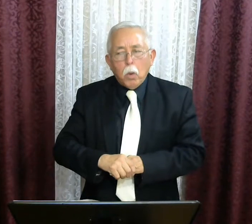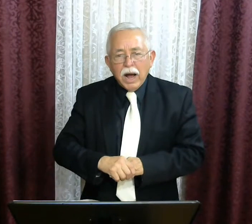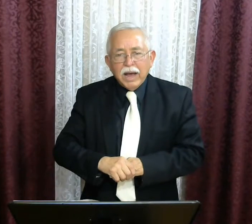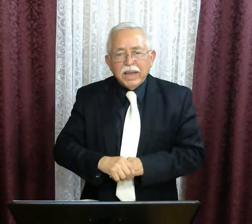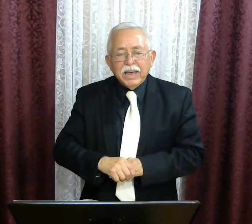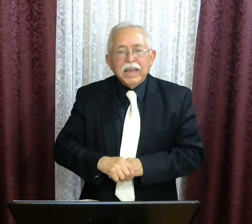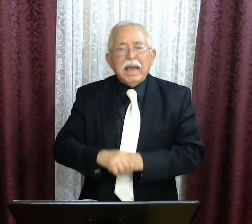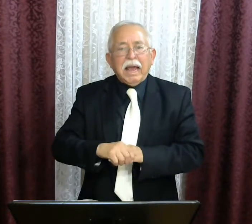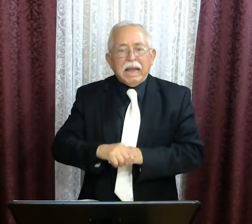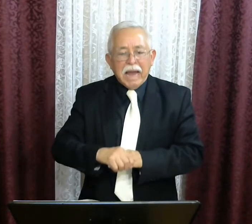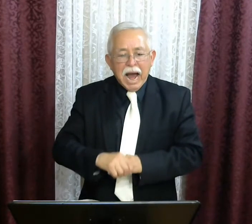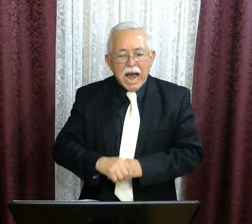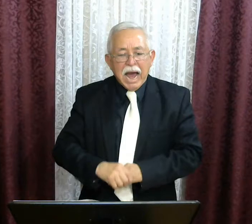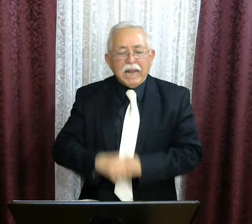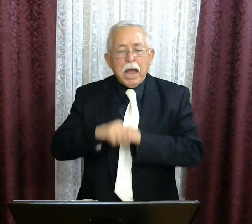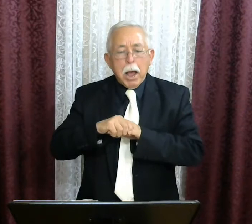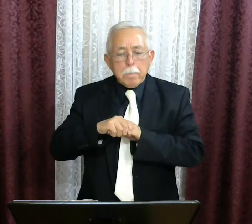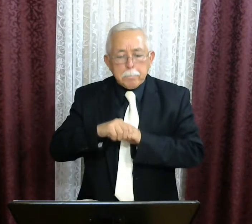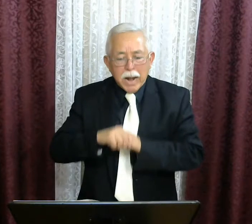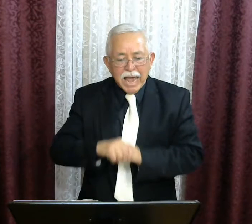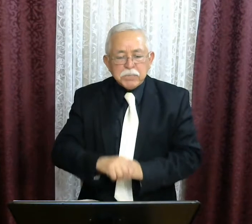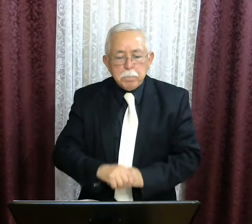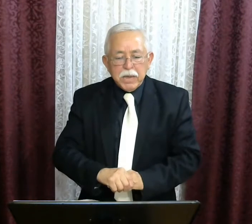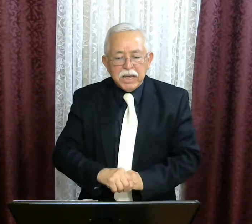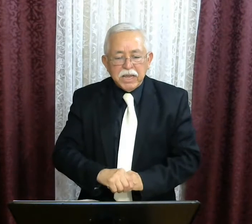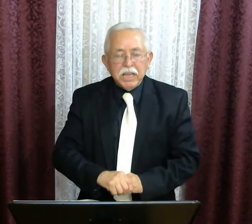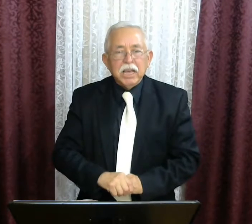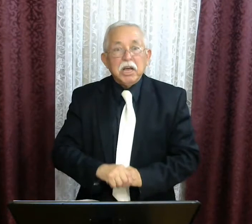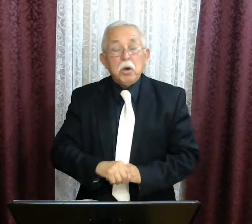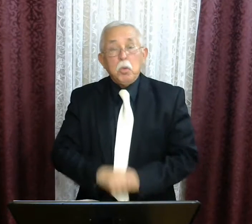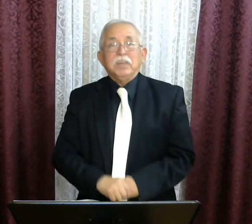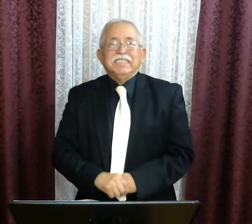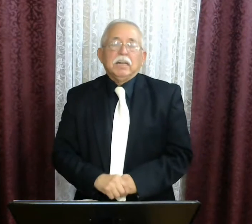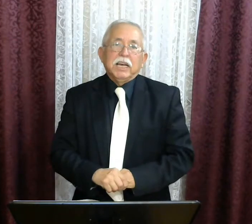why God bless me with salvation?